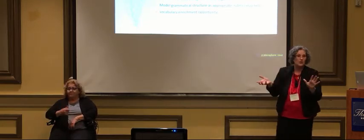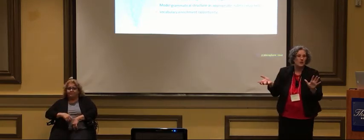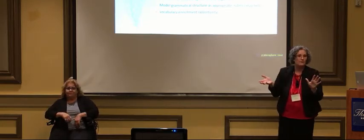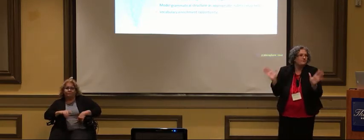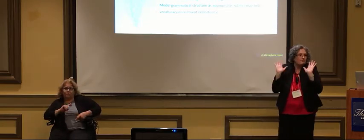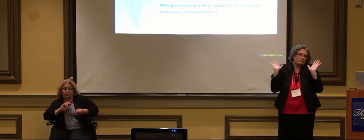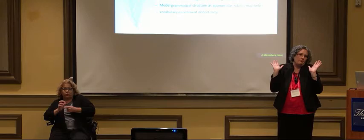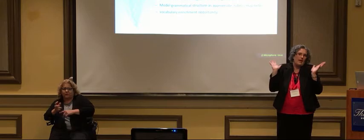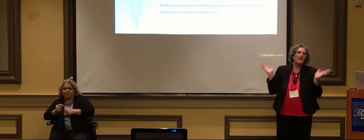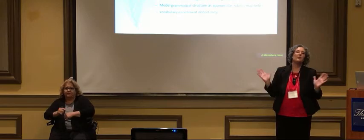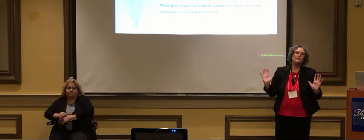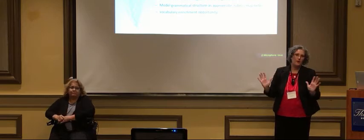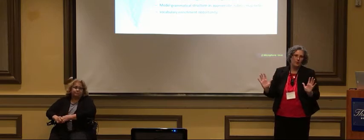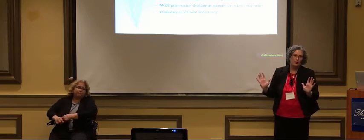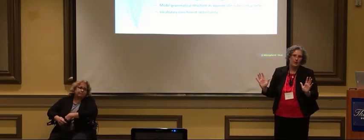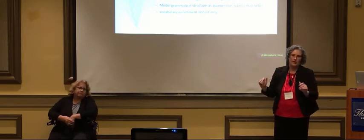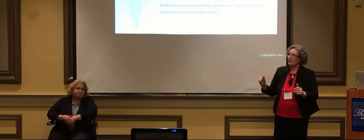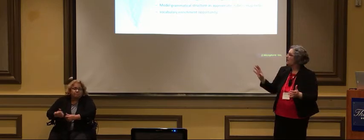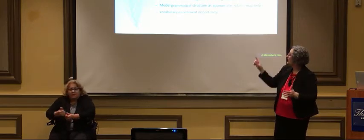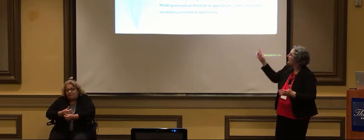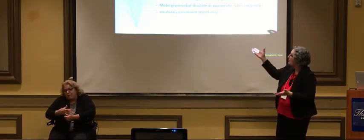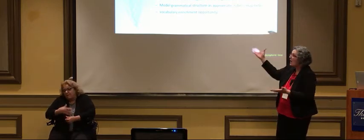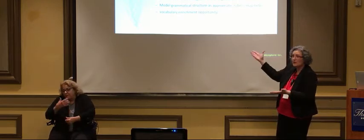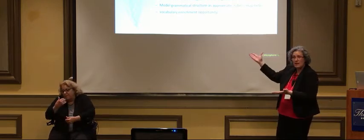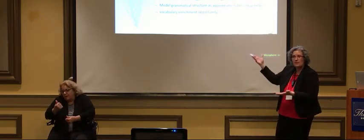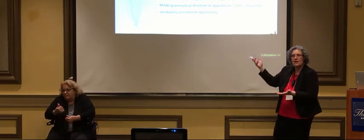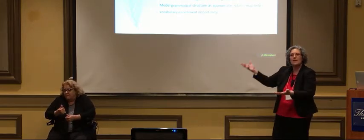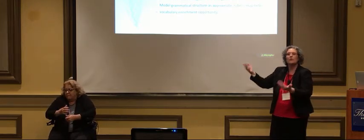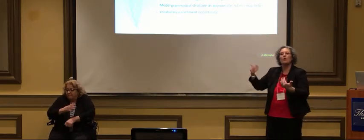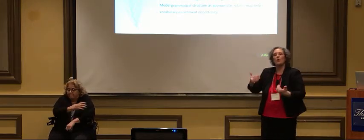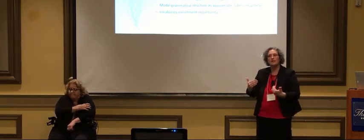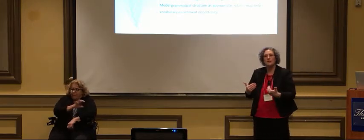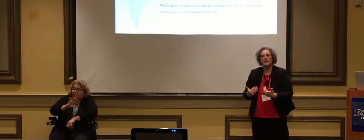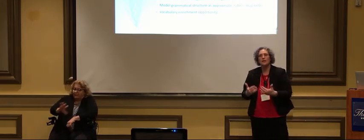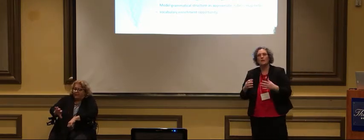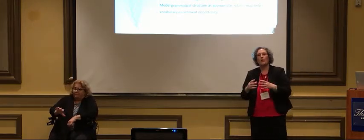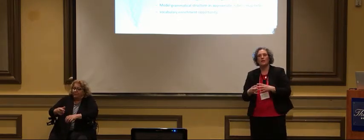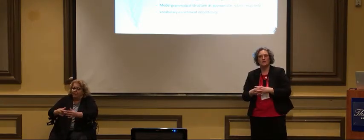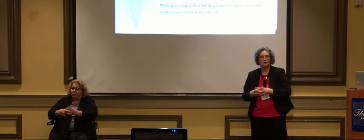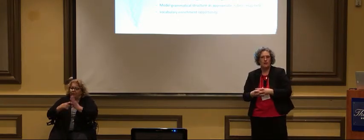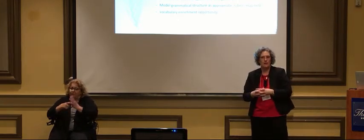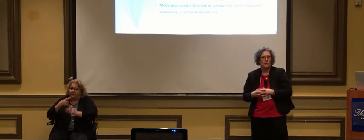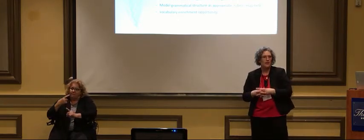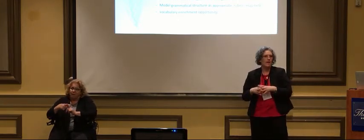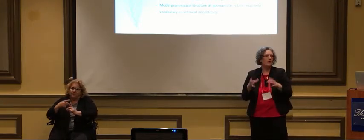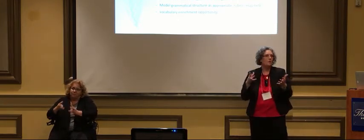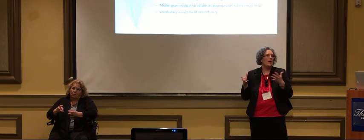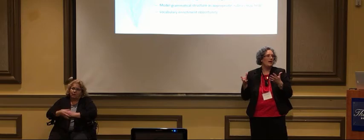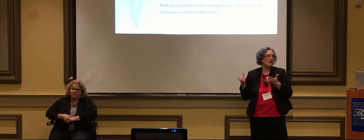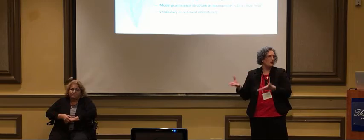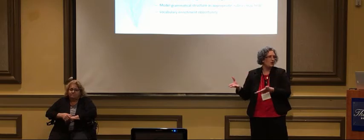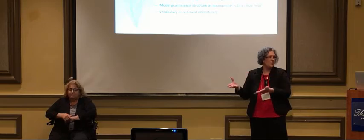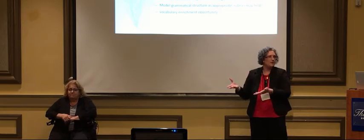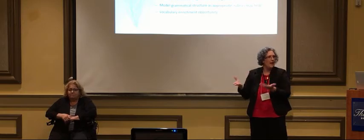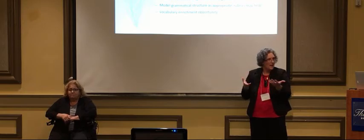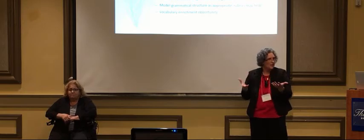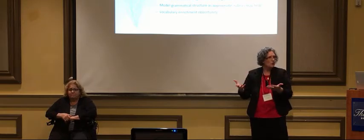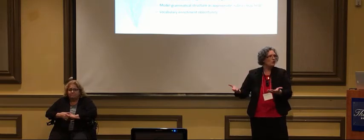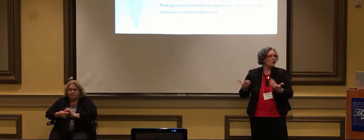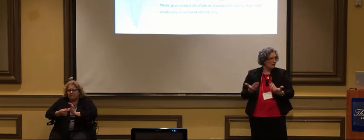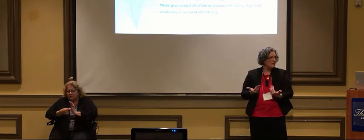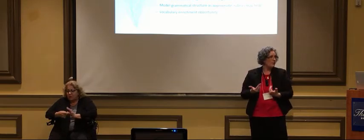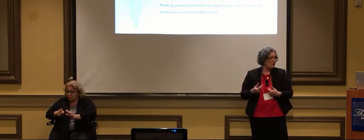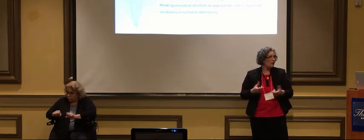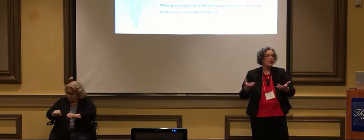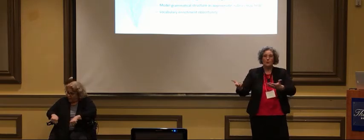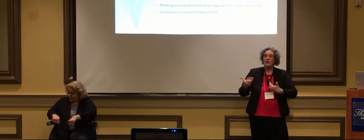and we changed it. And everyone felt better about it. And it empowered him, and he requested it in a positive way. In a way that shows him, hey,